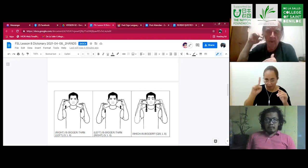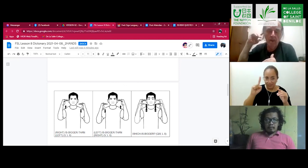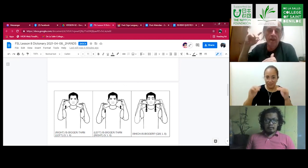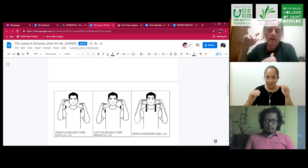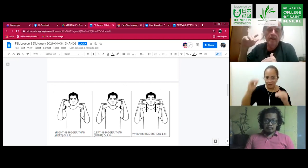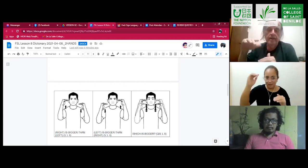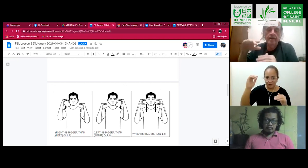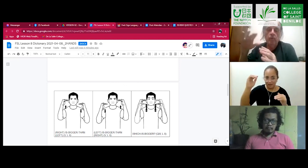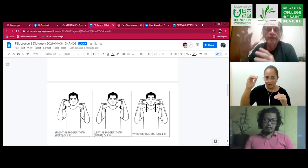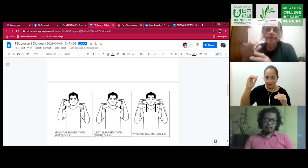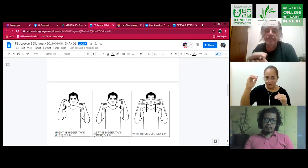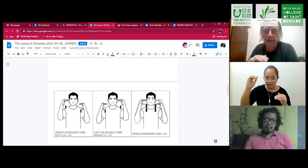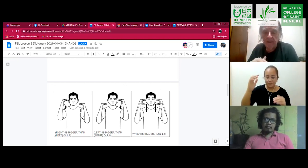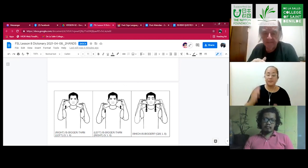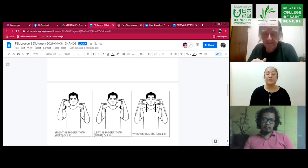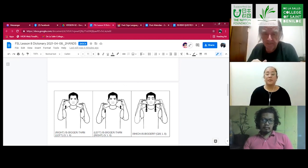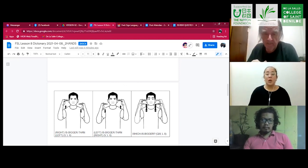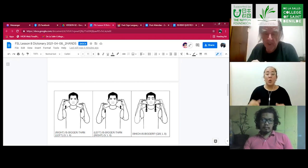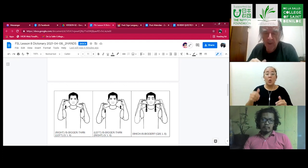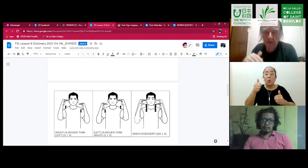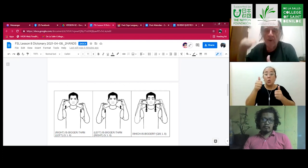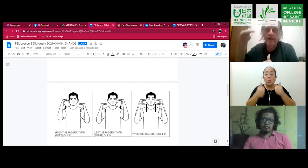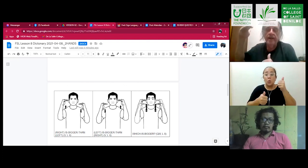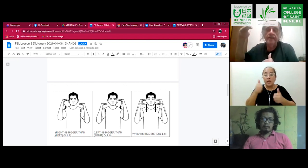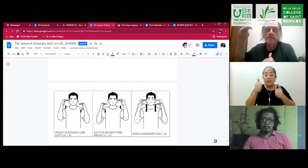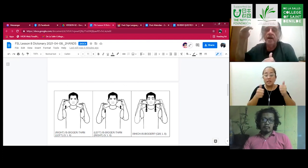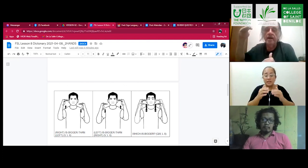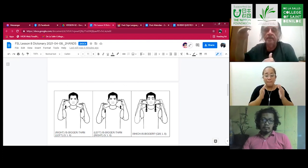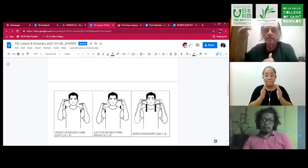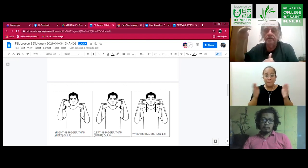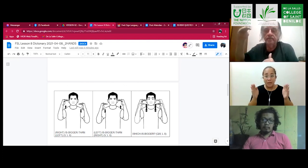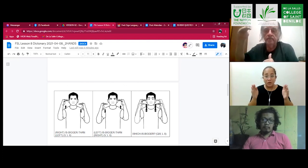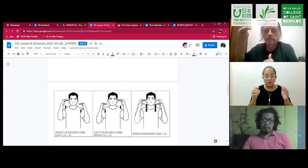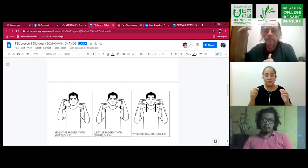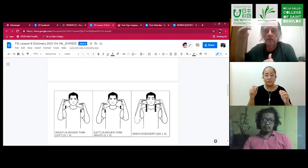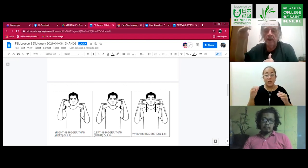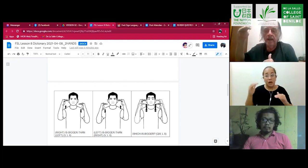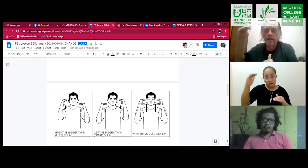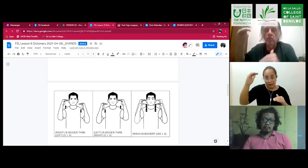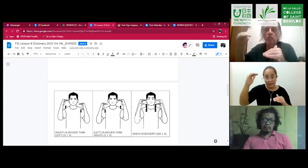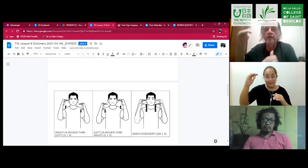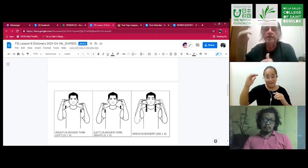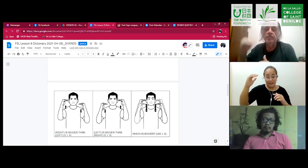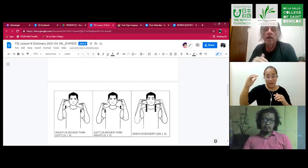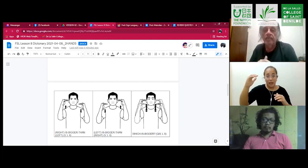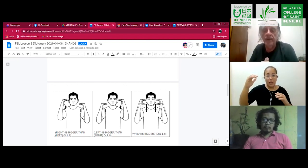Then which is bigger? The right hand is higher. and the movement is more